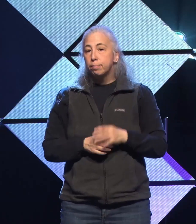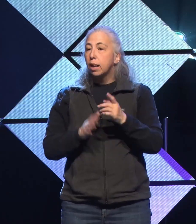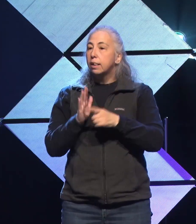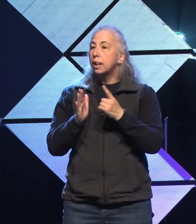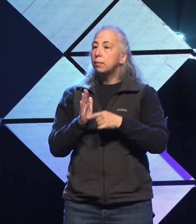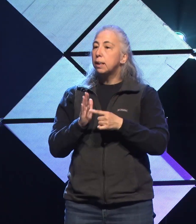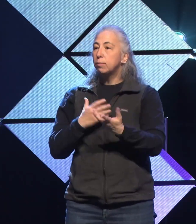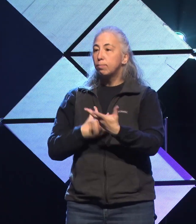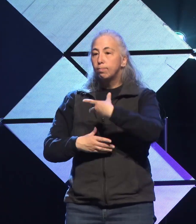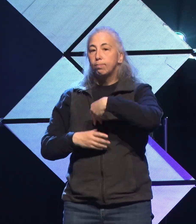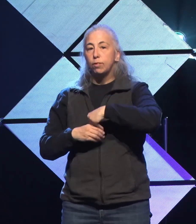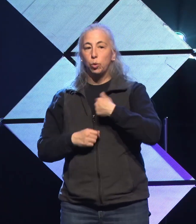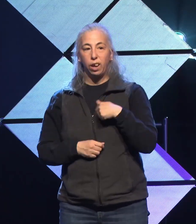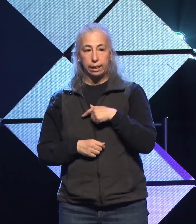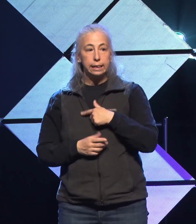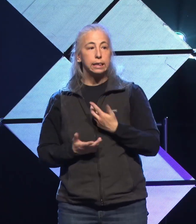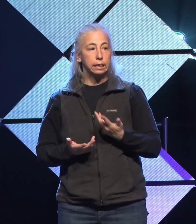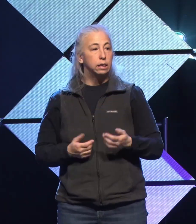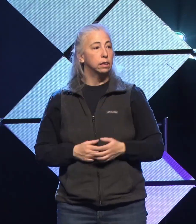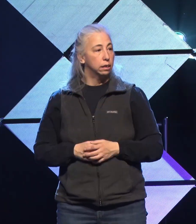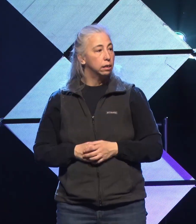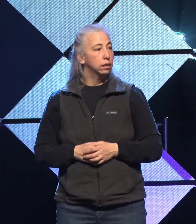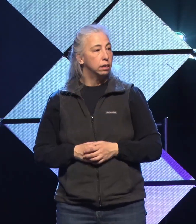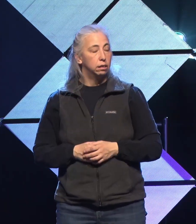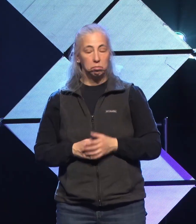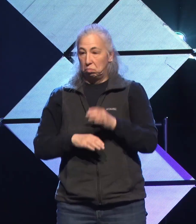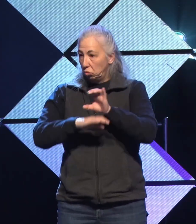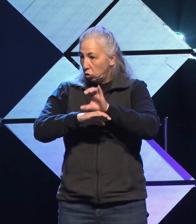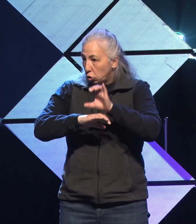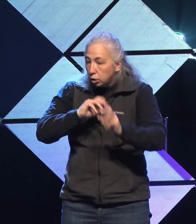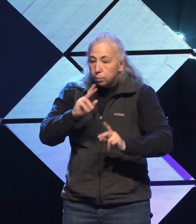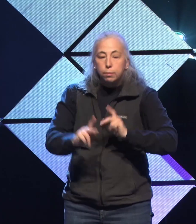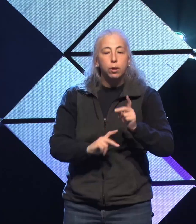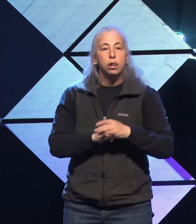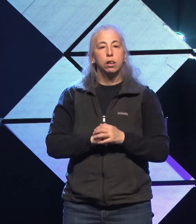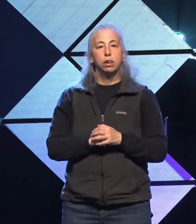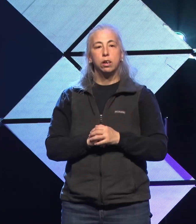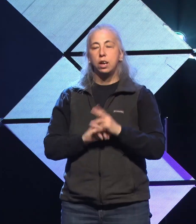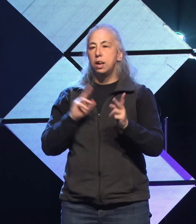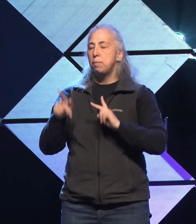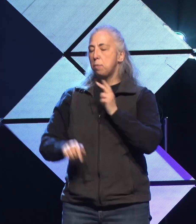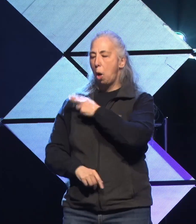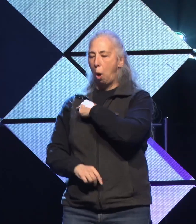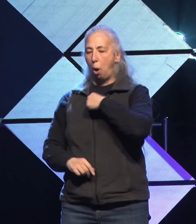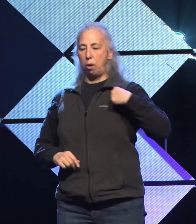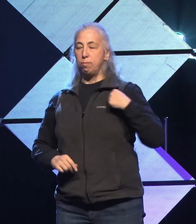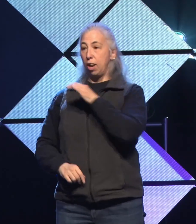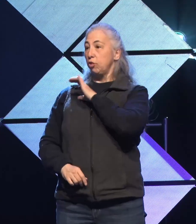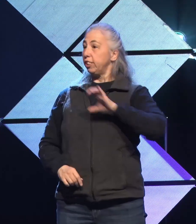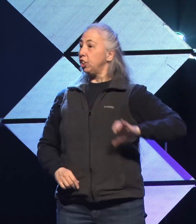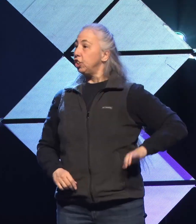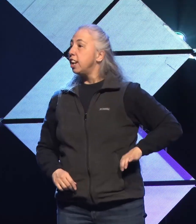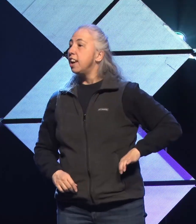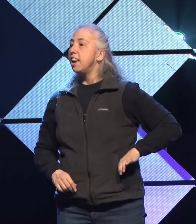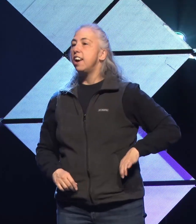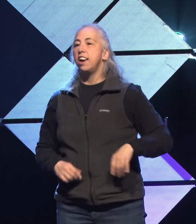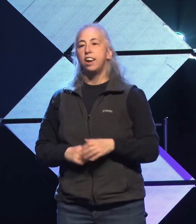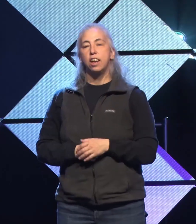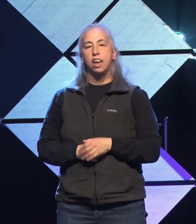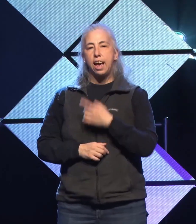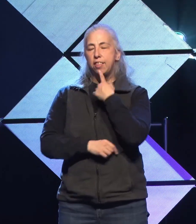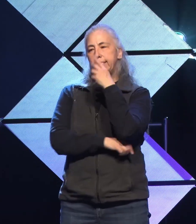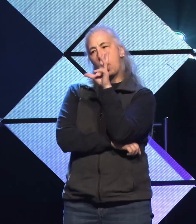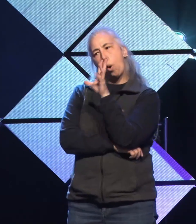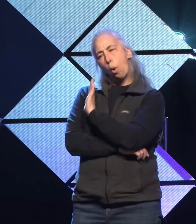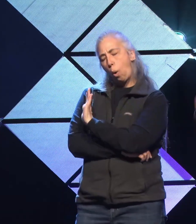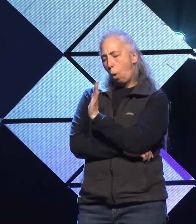people like us, church people, people who call themselves Christians, you know, who shake their head,